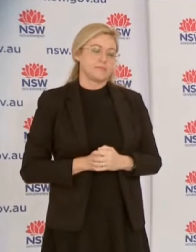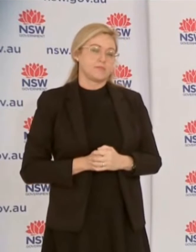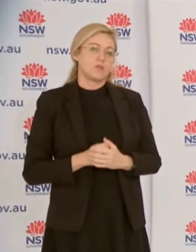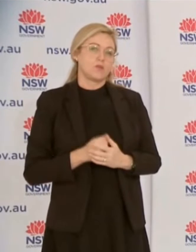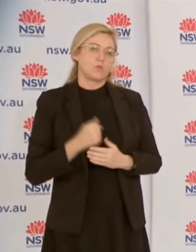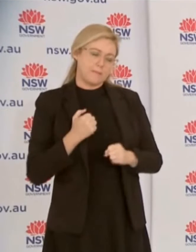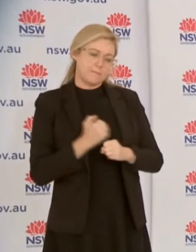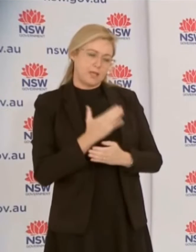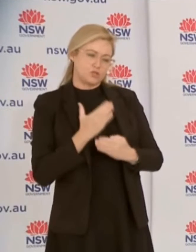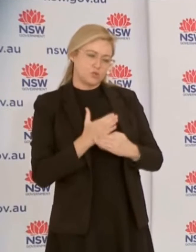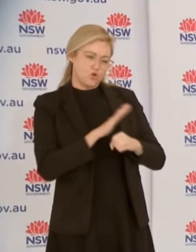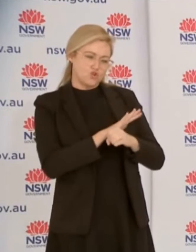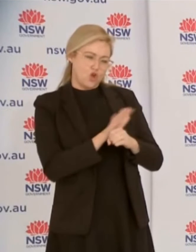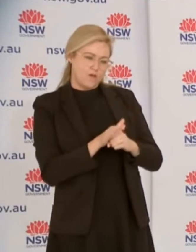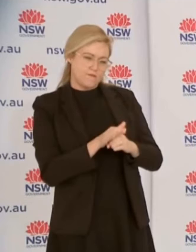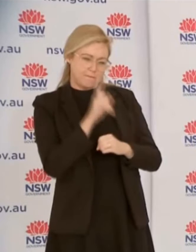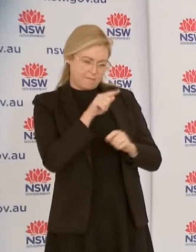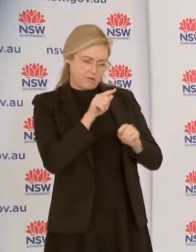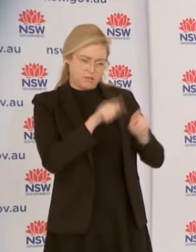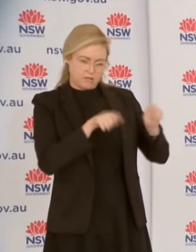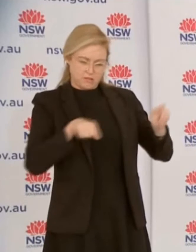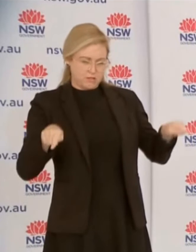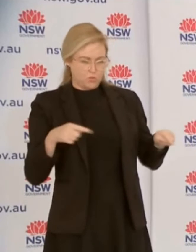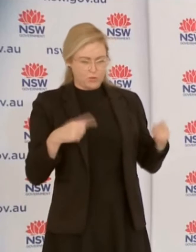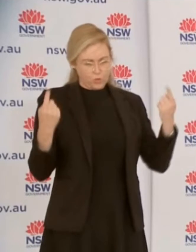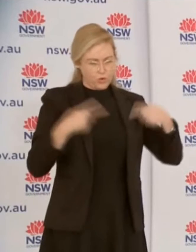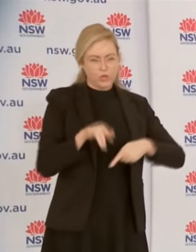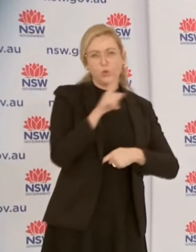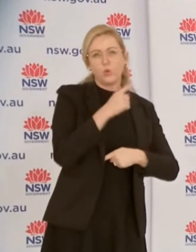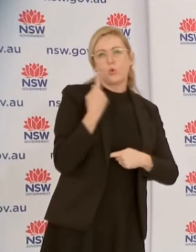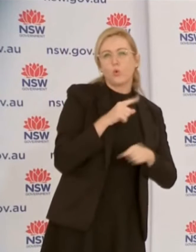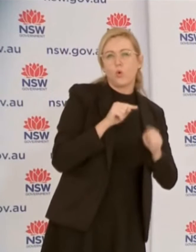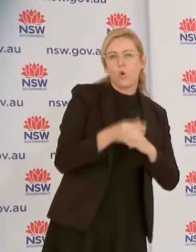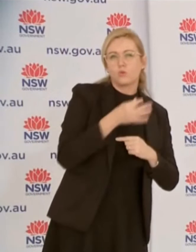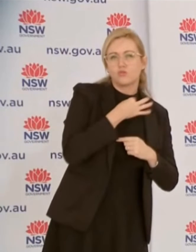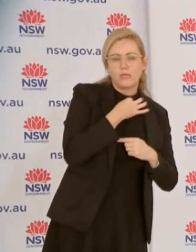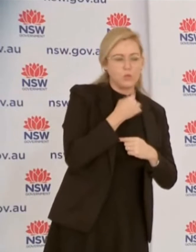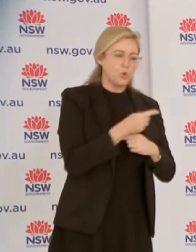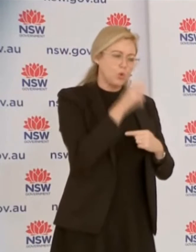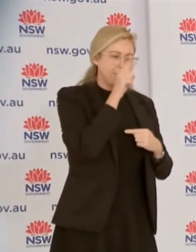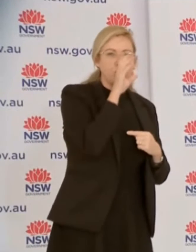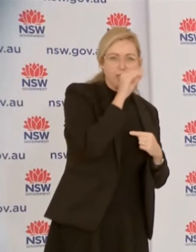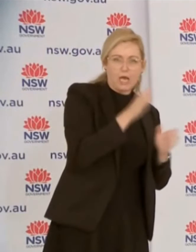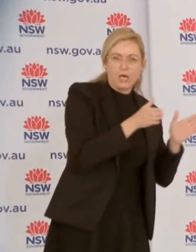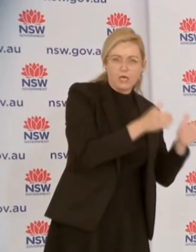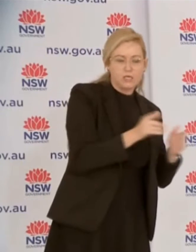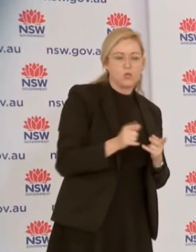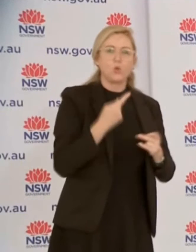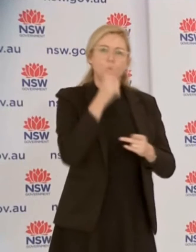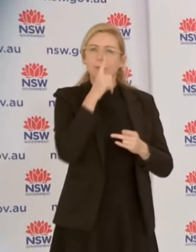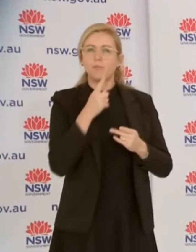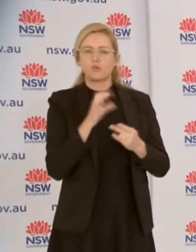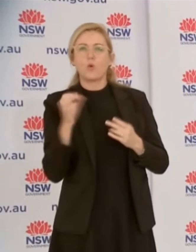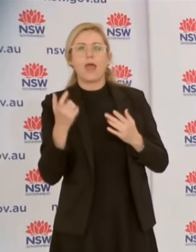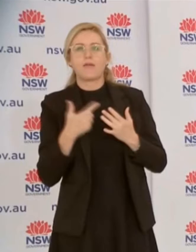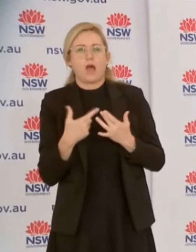segregate our cases by the risk. So younger people, people that don't have underlying medical conditions get followed up, and then there's